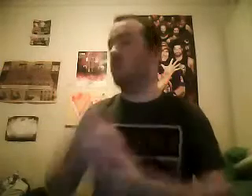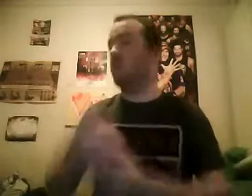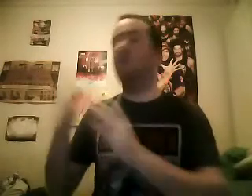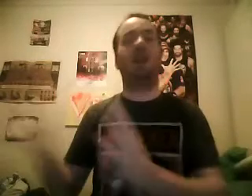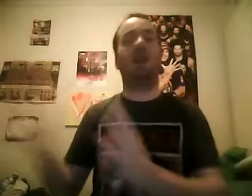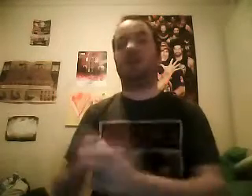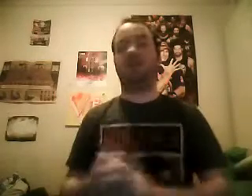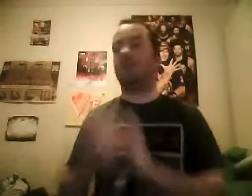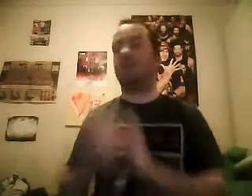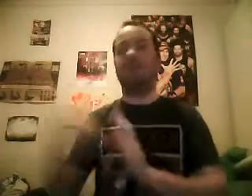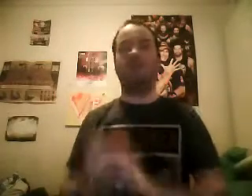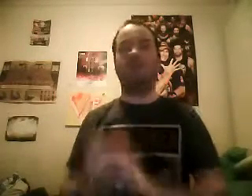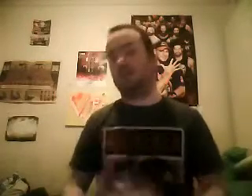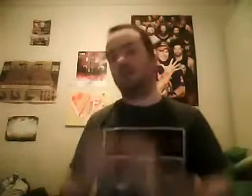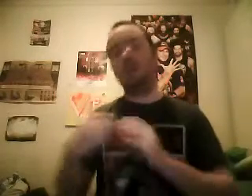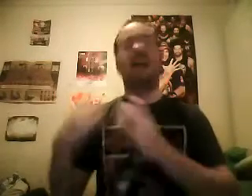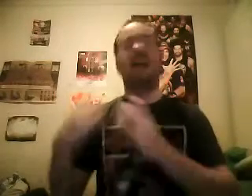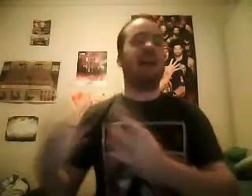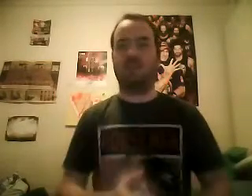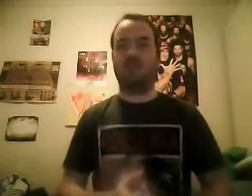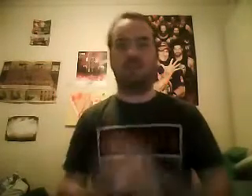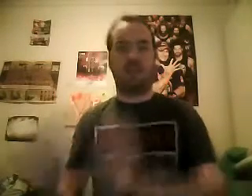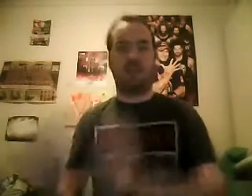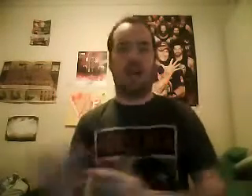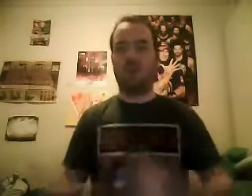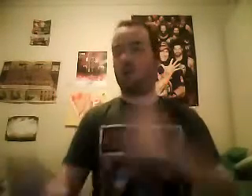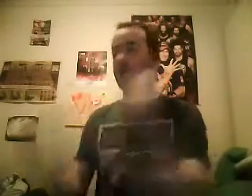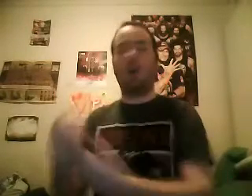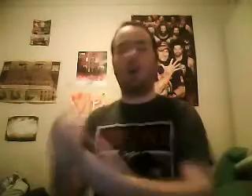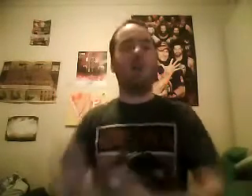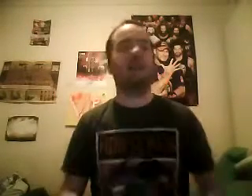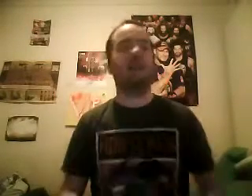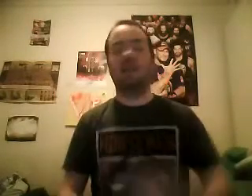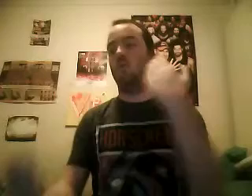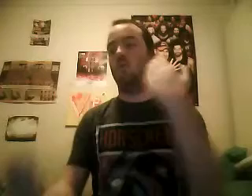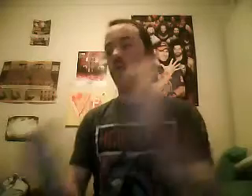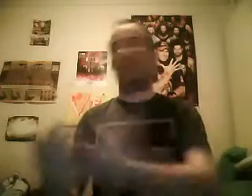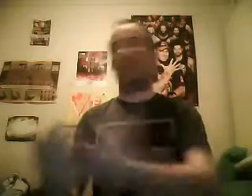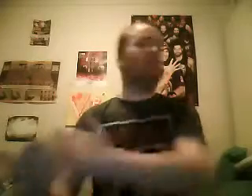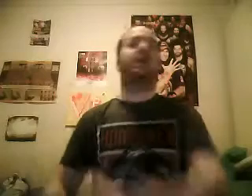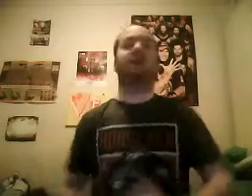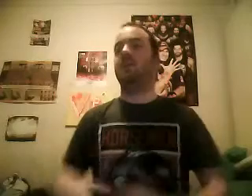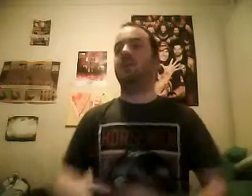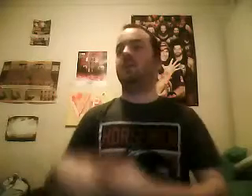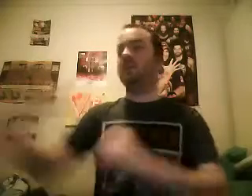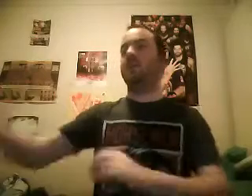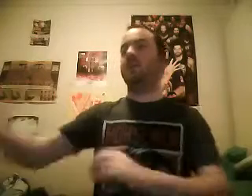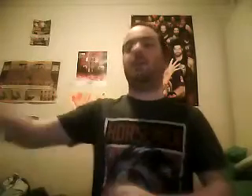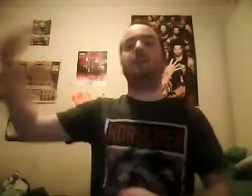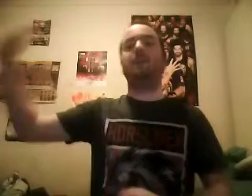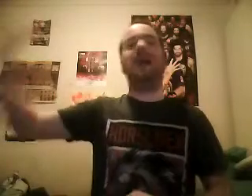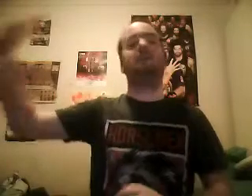would love to see Buddy Murphy and Aleister Black go at it, one-on-one. This is